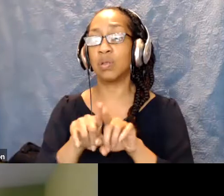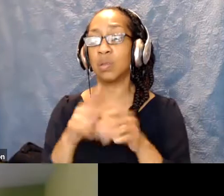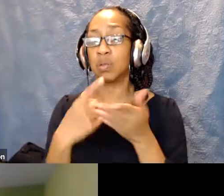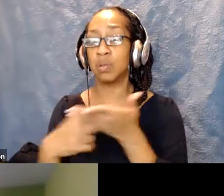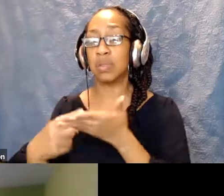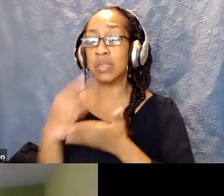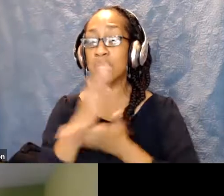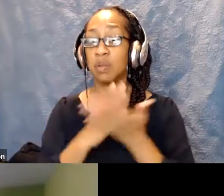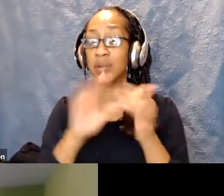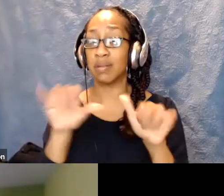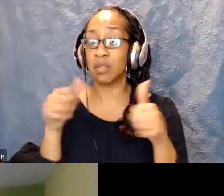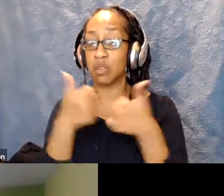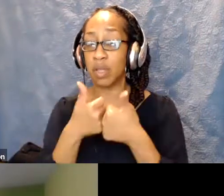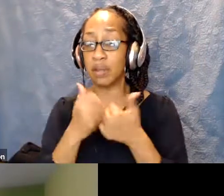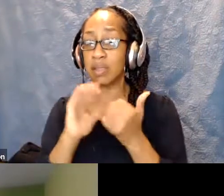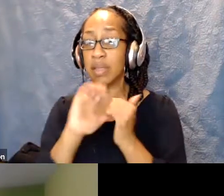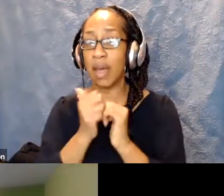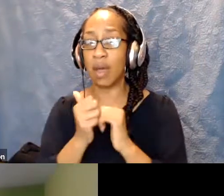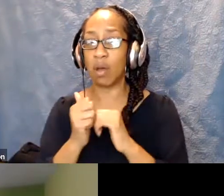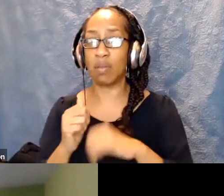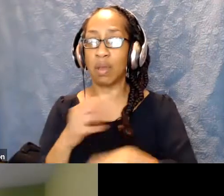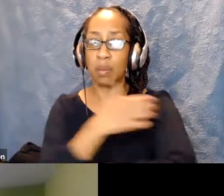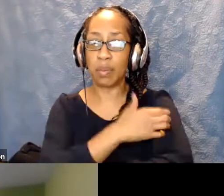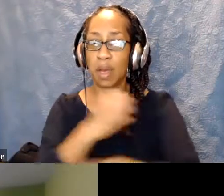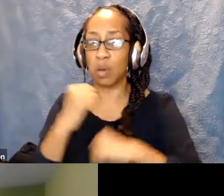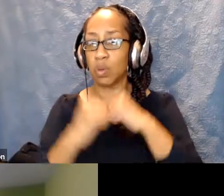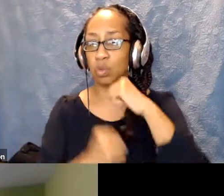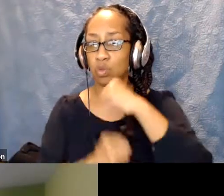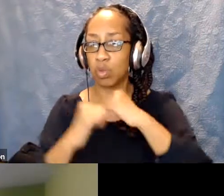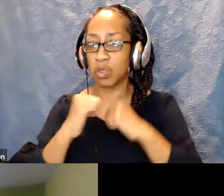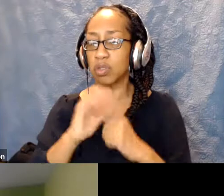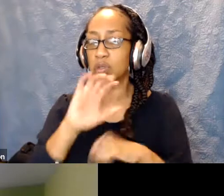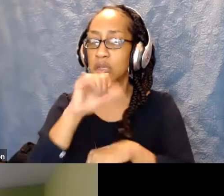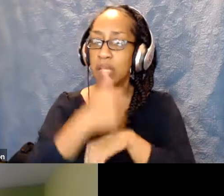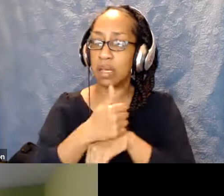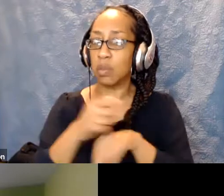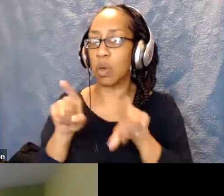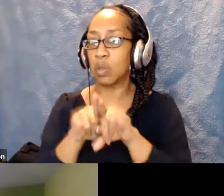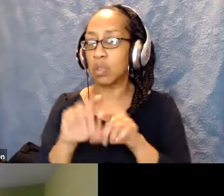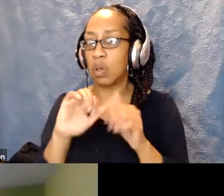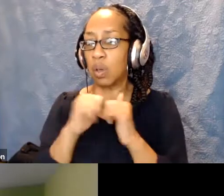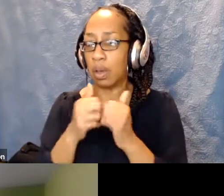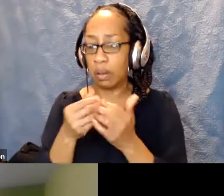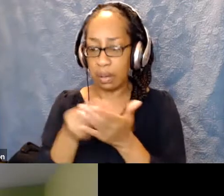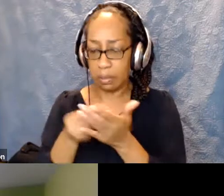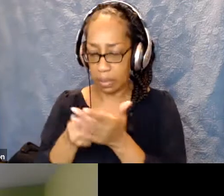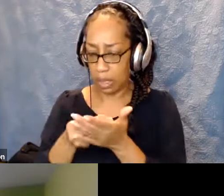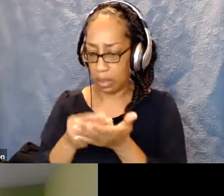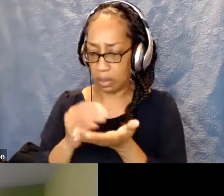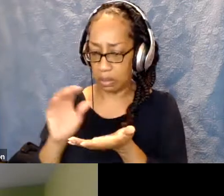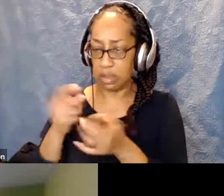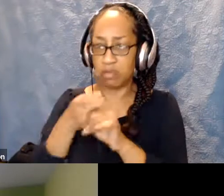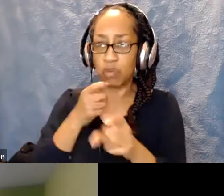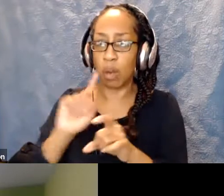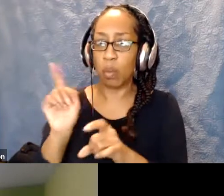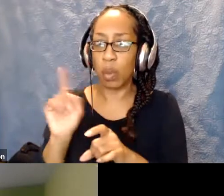power structures are set up or their funding is determined and distributed, and the message